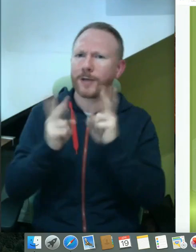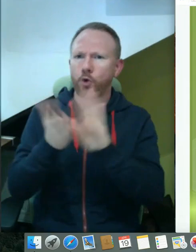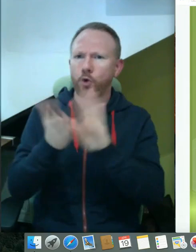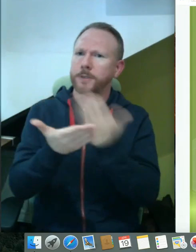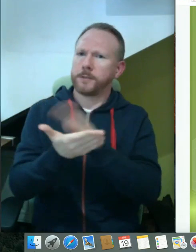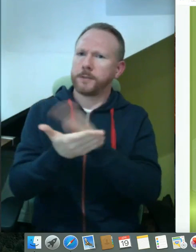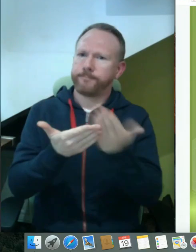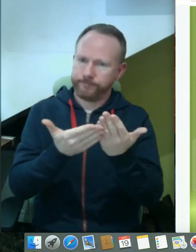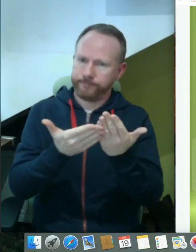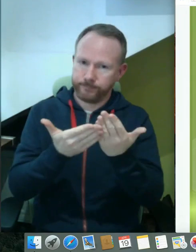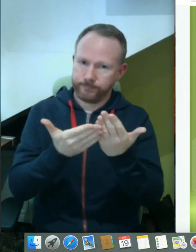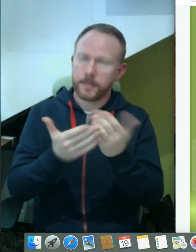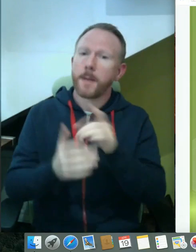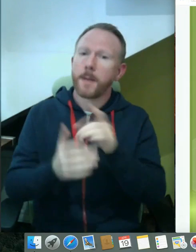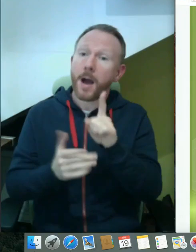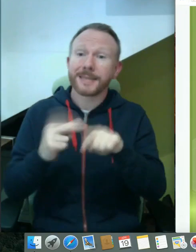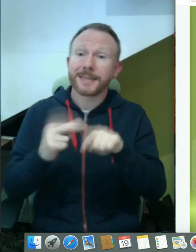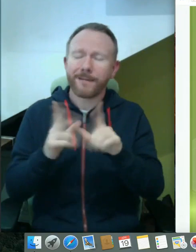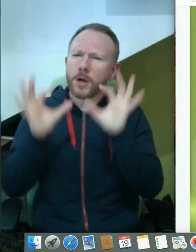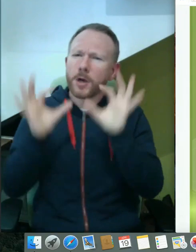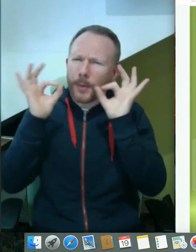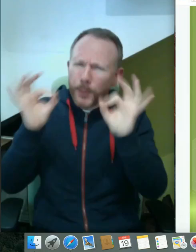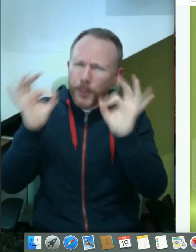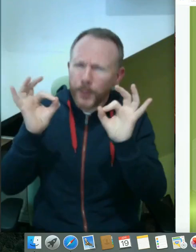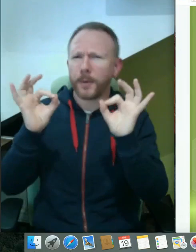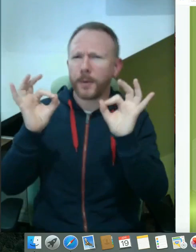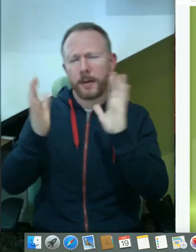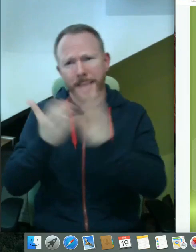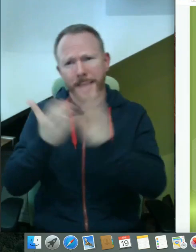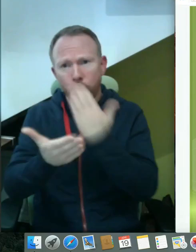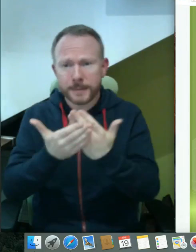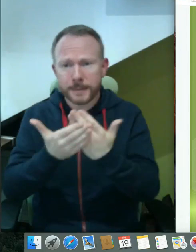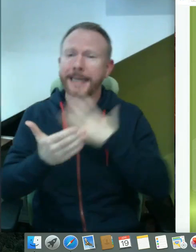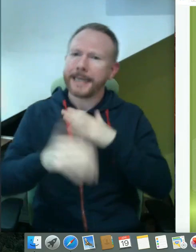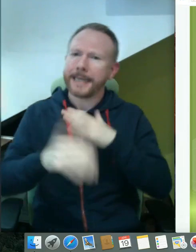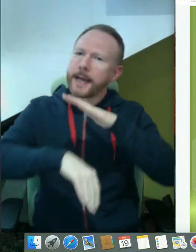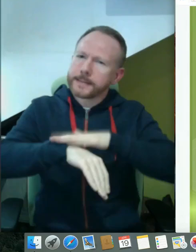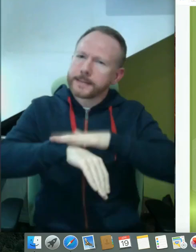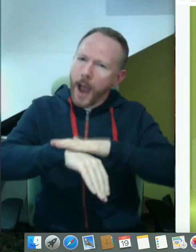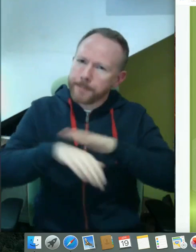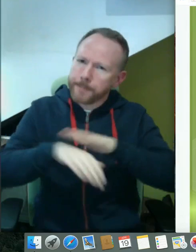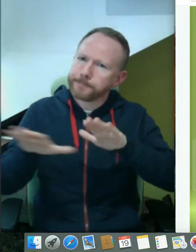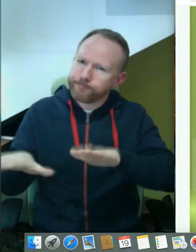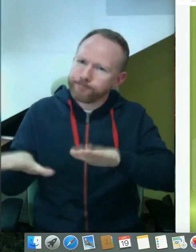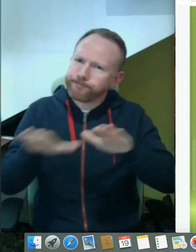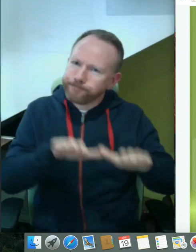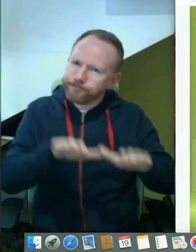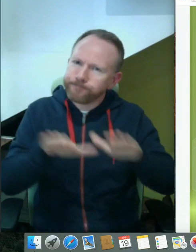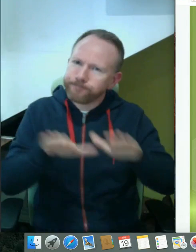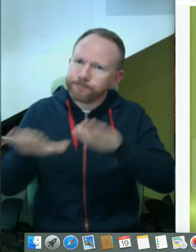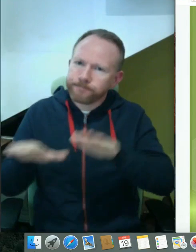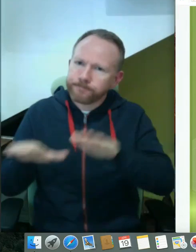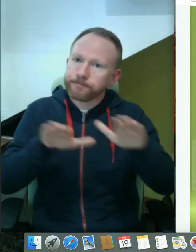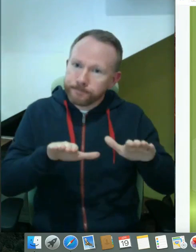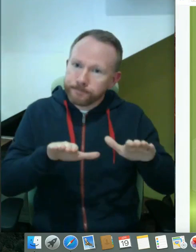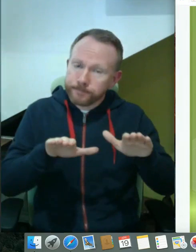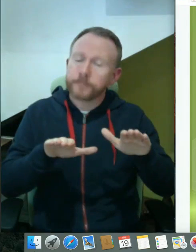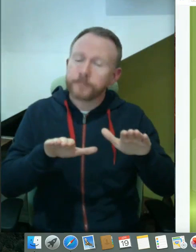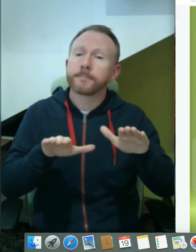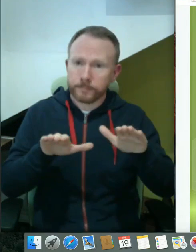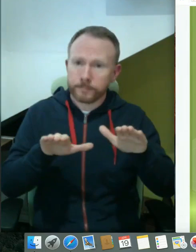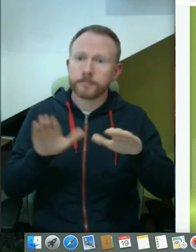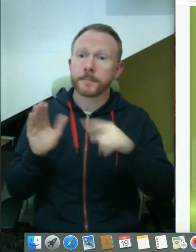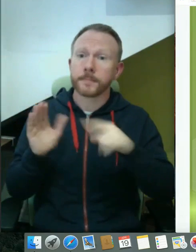requires time, and the document then moves on to discuss the idea of consecutive interpreting